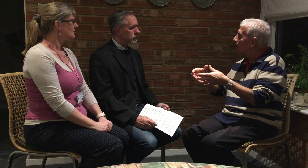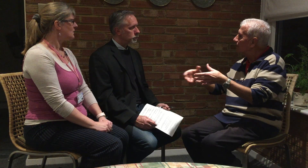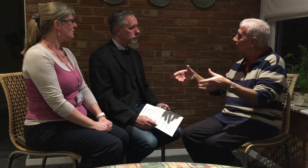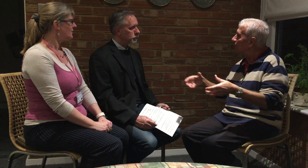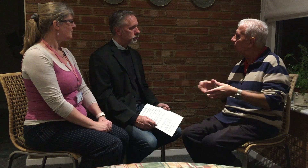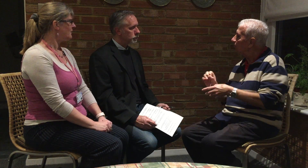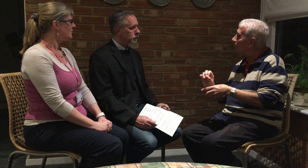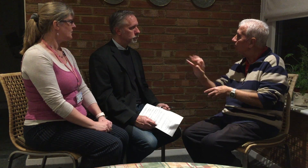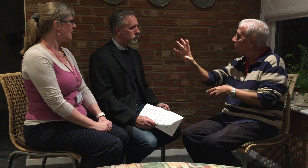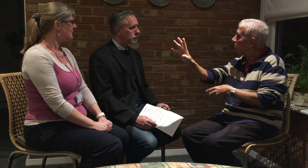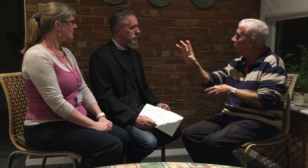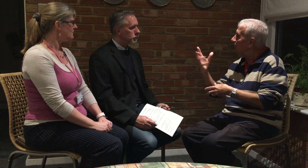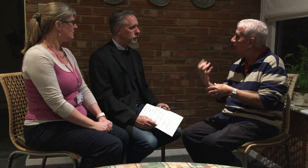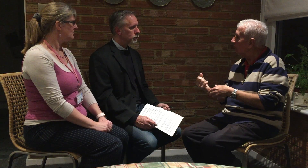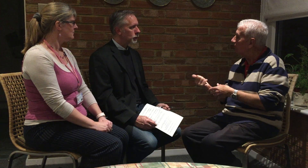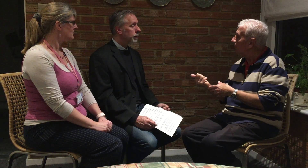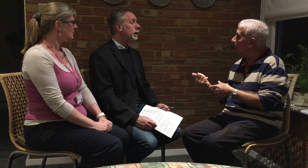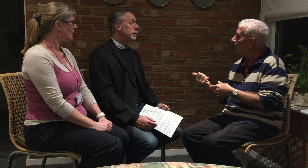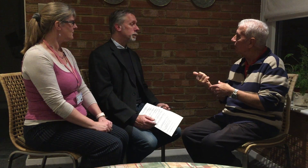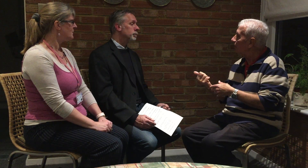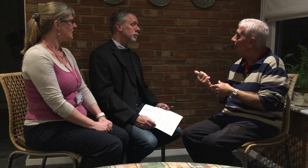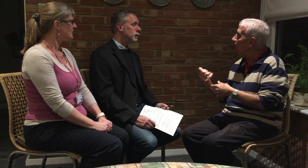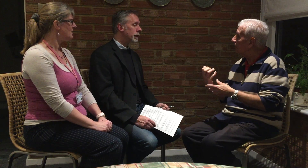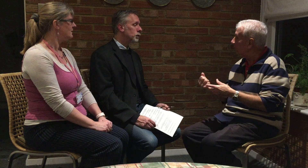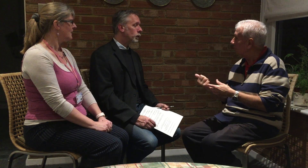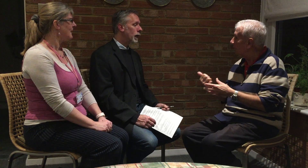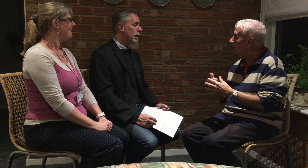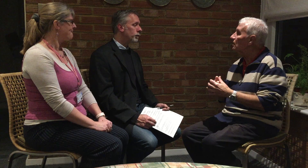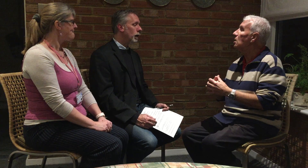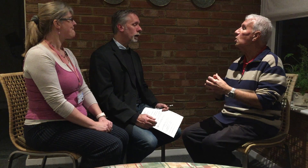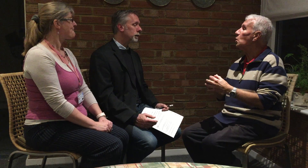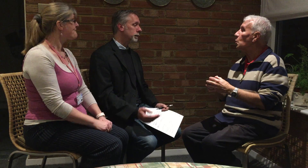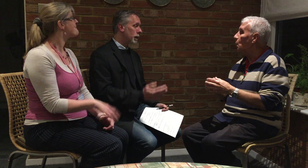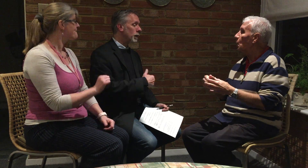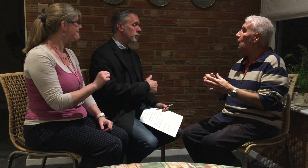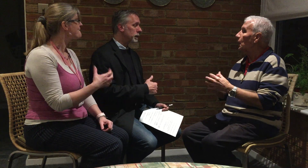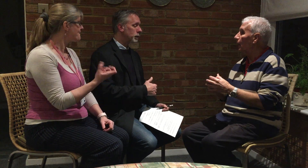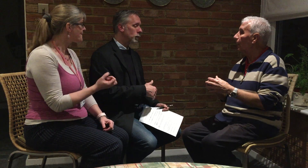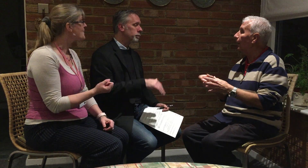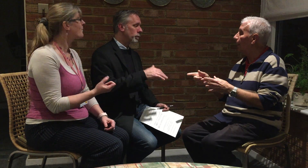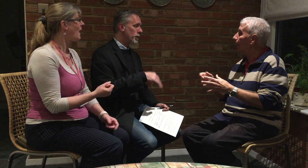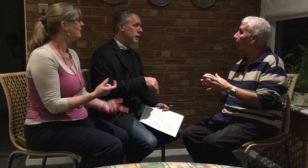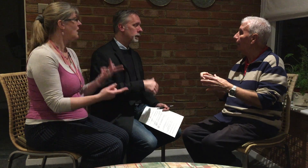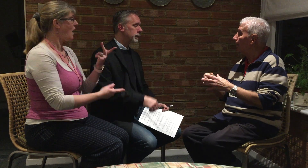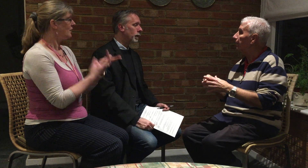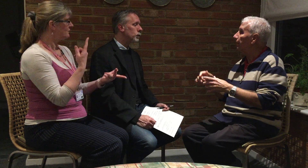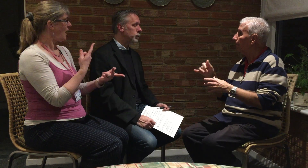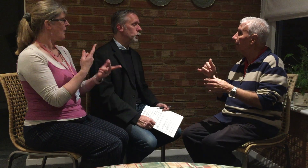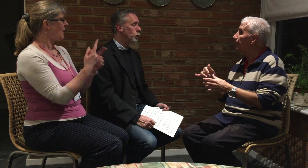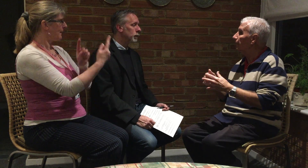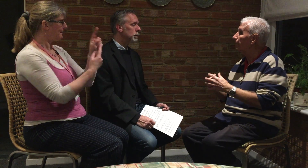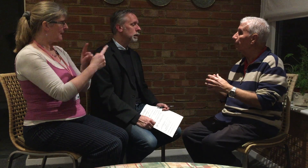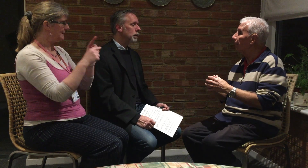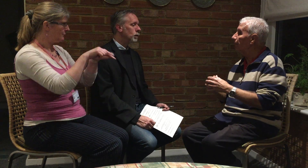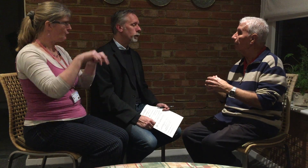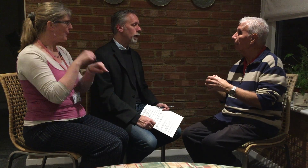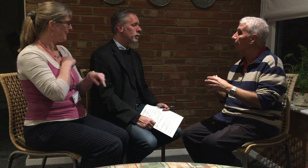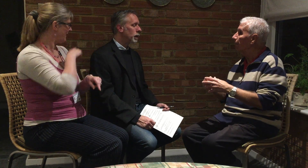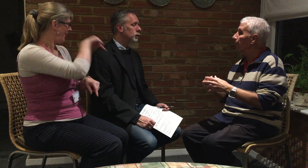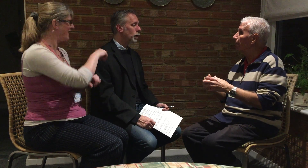Does your firm have a projector? Yes. Have a projector? Yes, we have another meeting room. This is our small one. We have a much